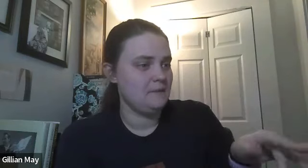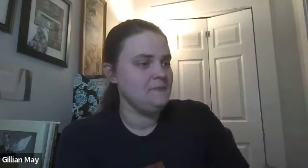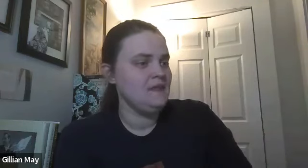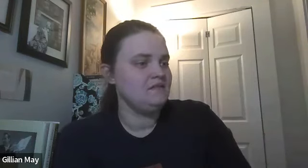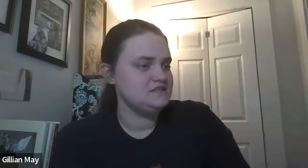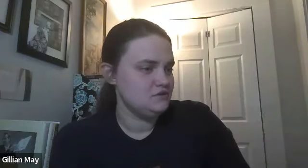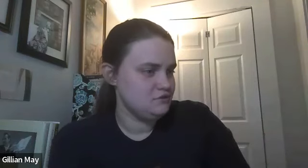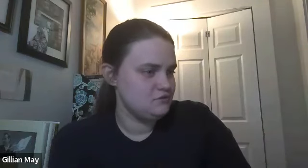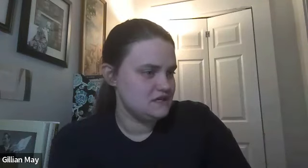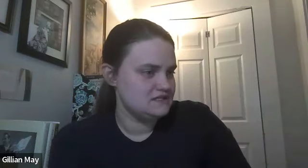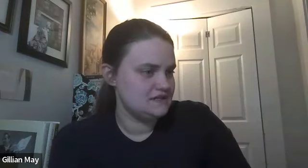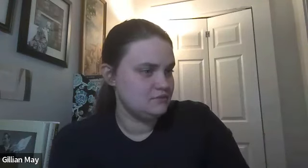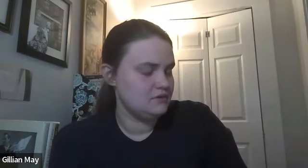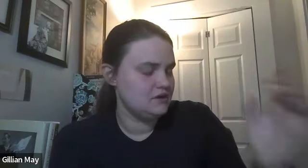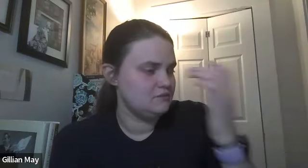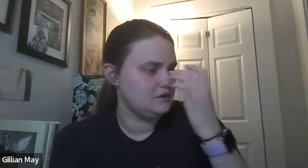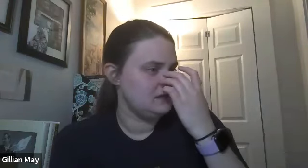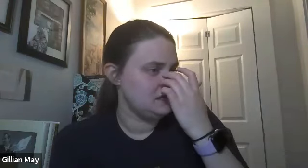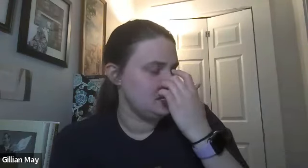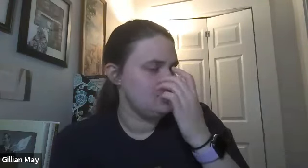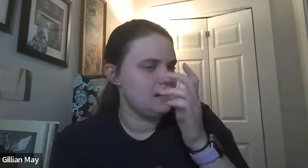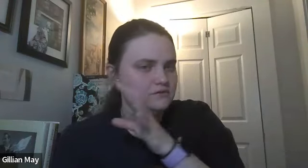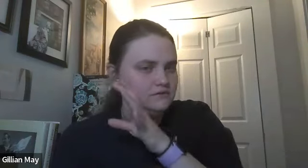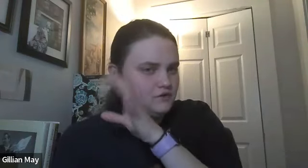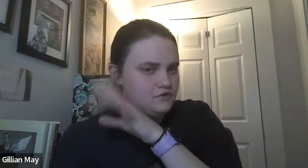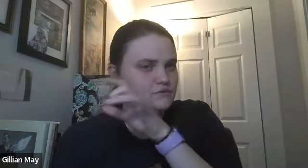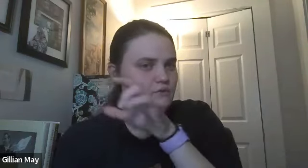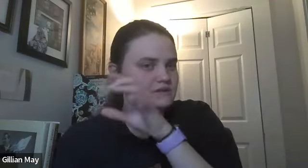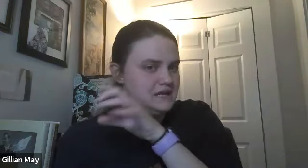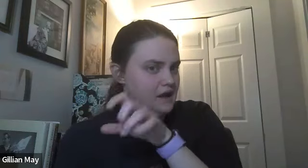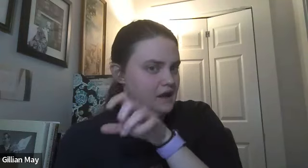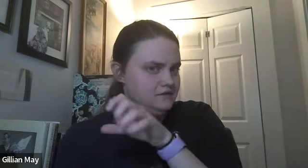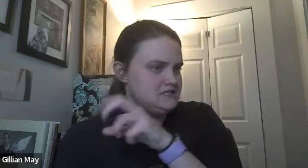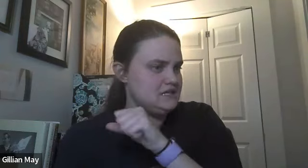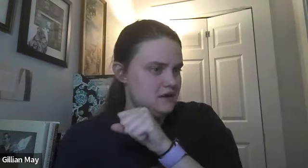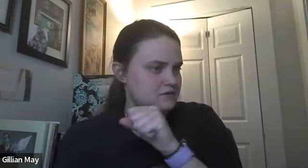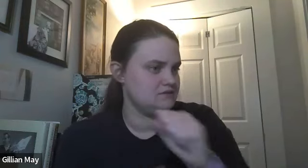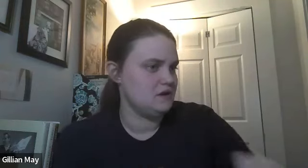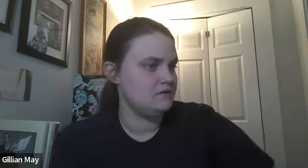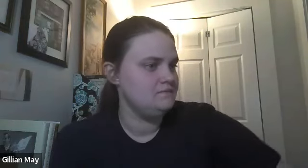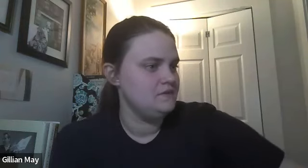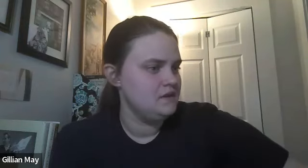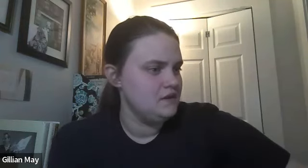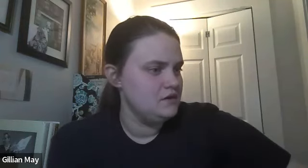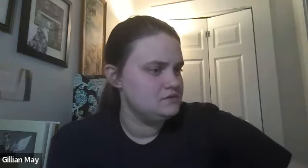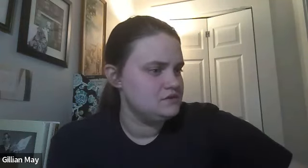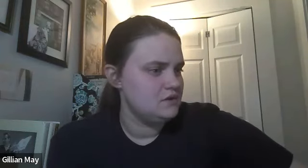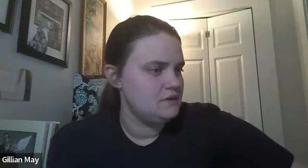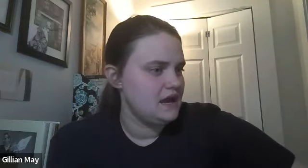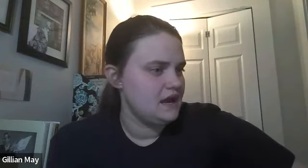Okay, let's go through these again, and then I'll go through the ones I added just now as well. So we